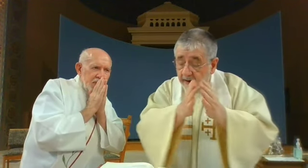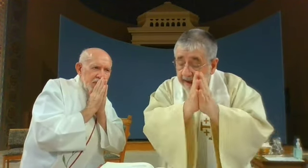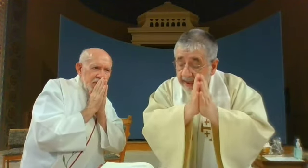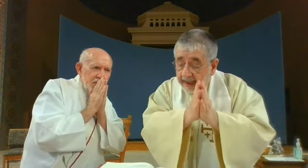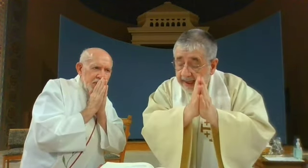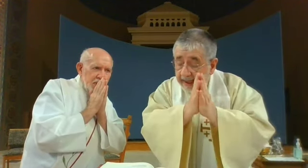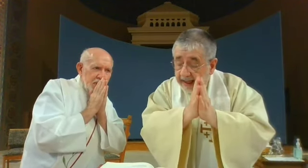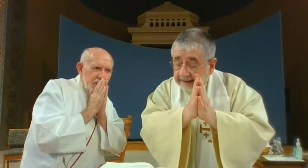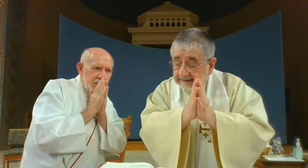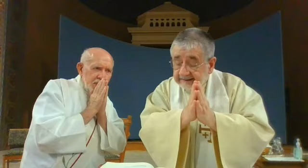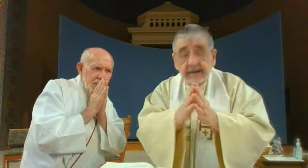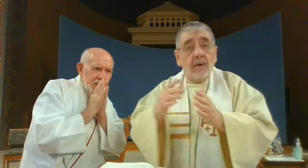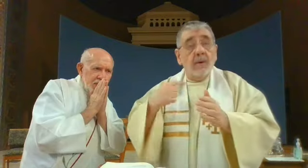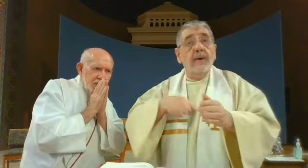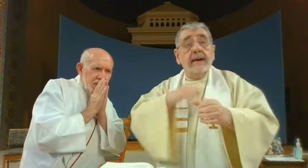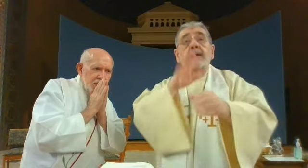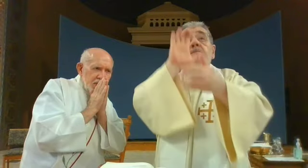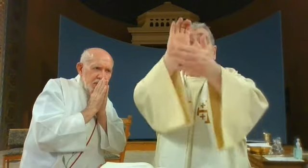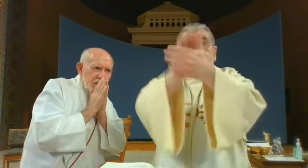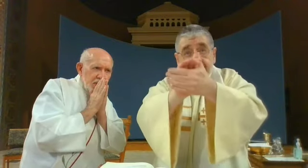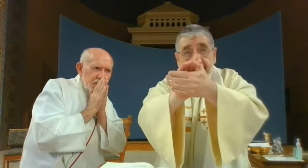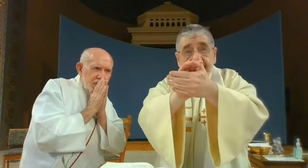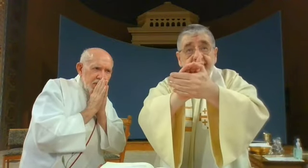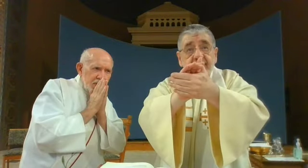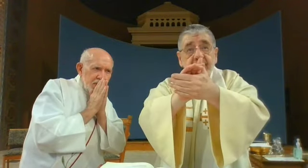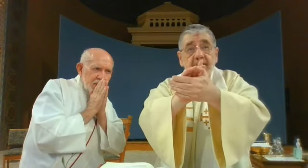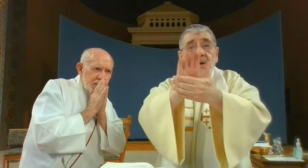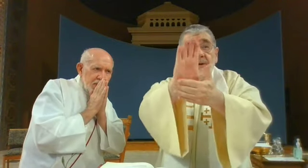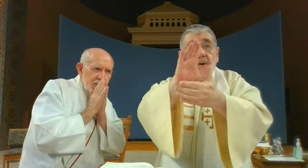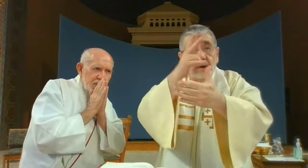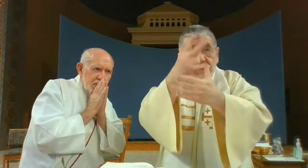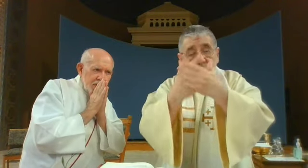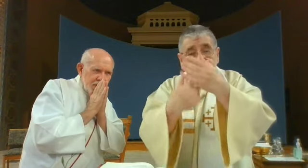made known to the human race your wondrous mystery,